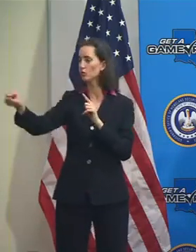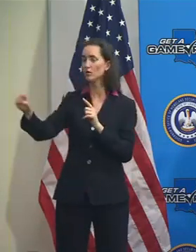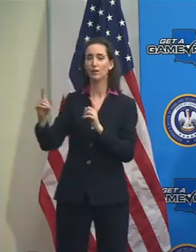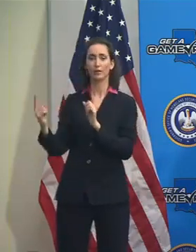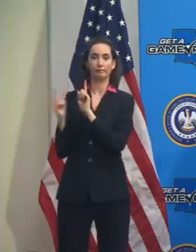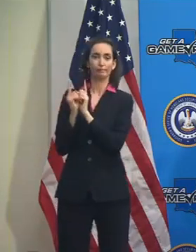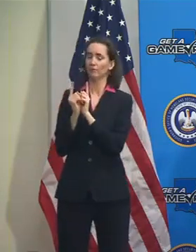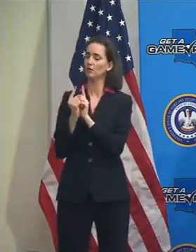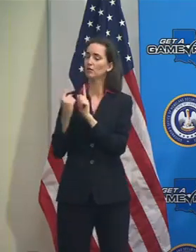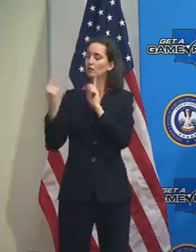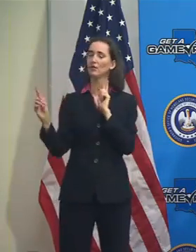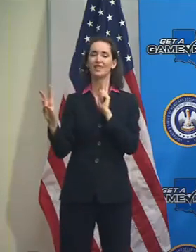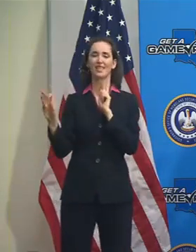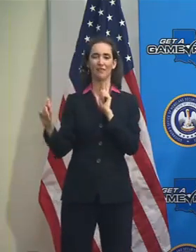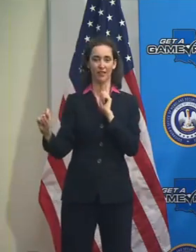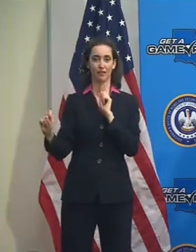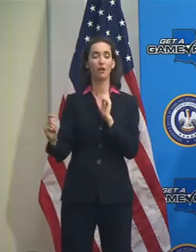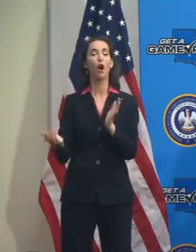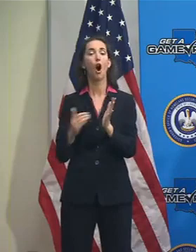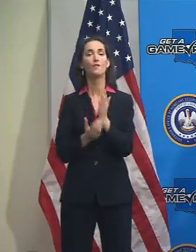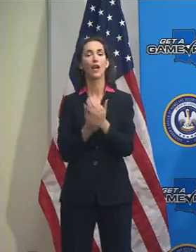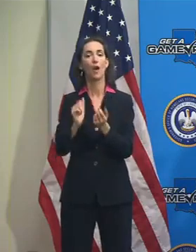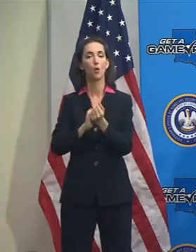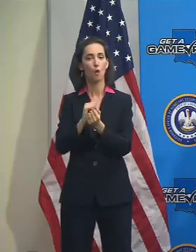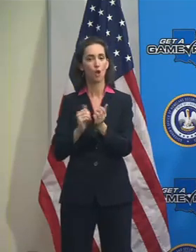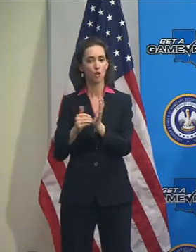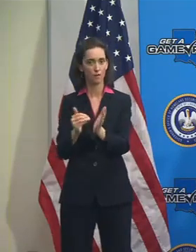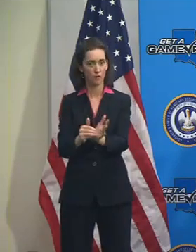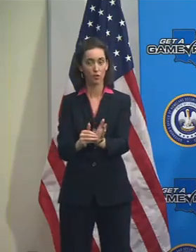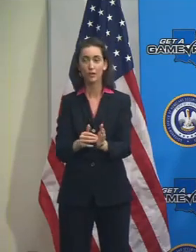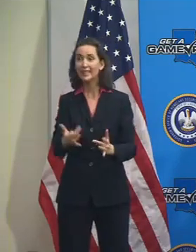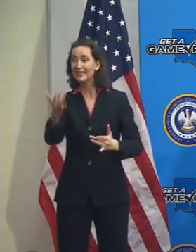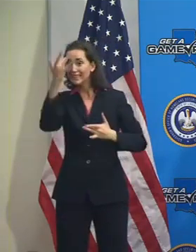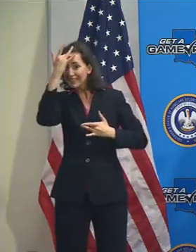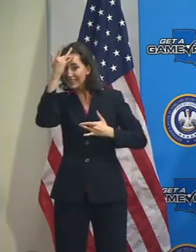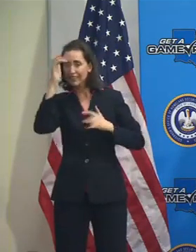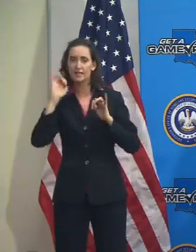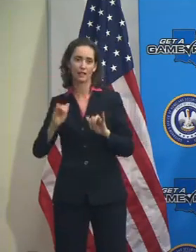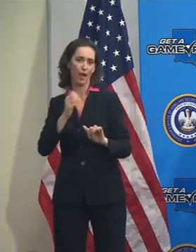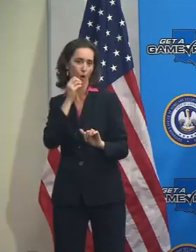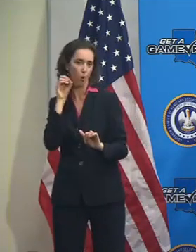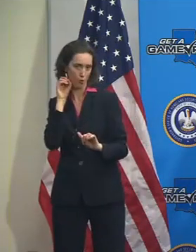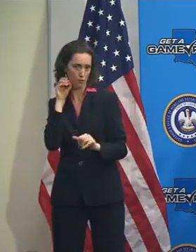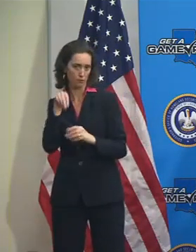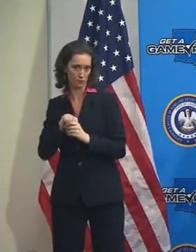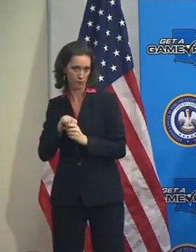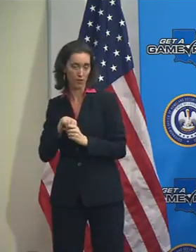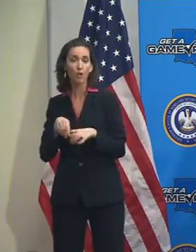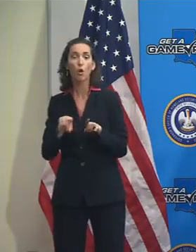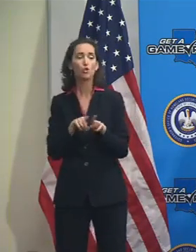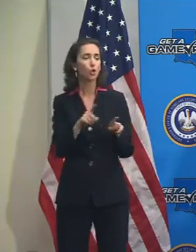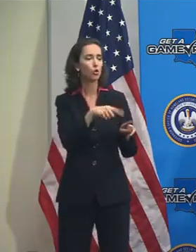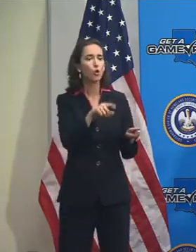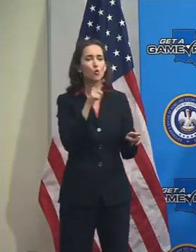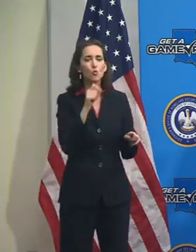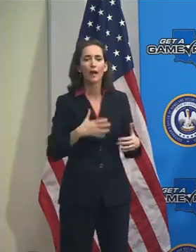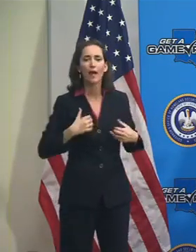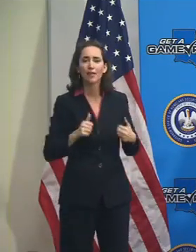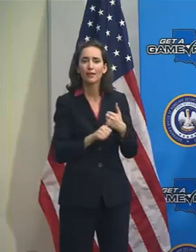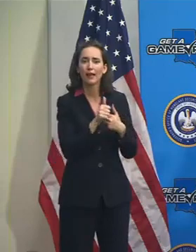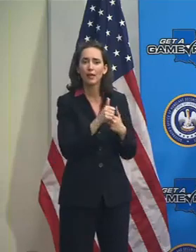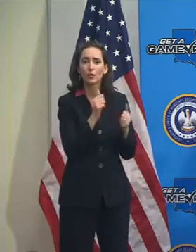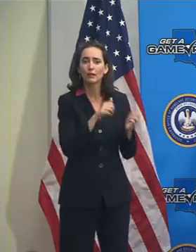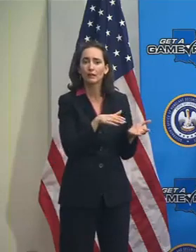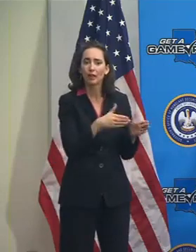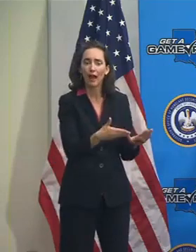make sure that you wash your hands frequently, stay home when you're sick, and let's really make sure that we're protecting the vulnerable, those 65 and